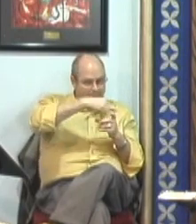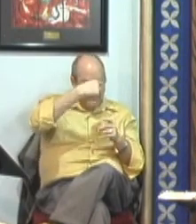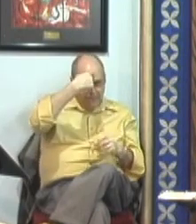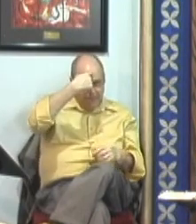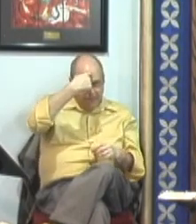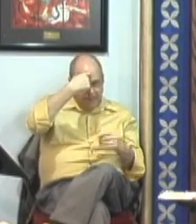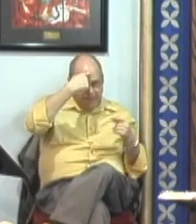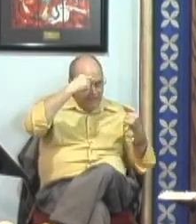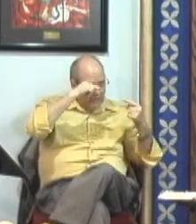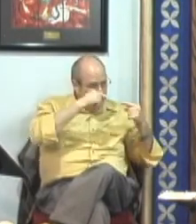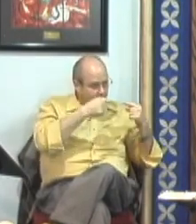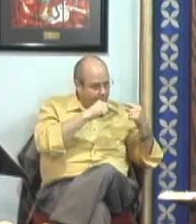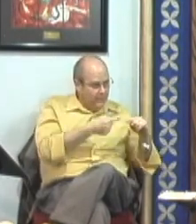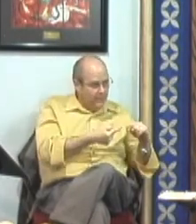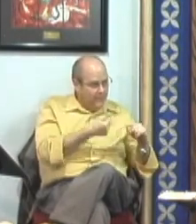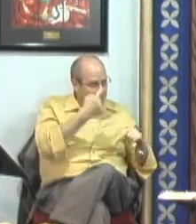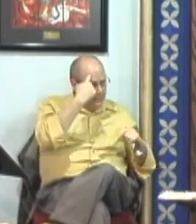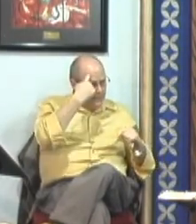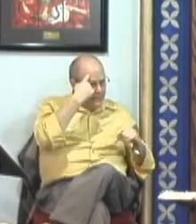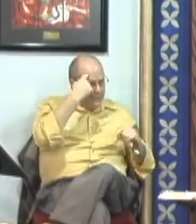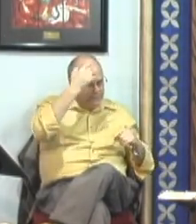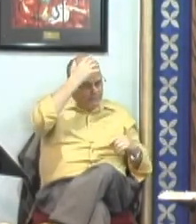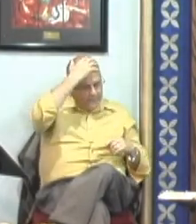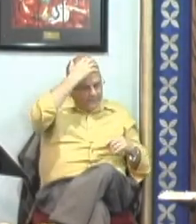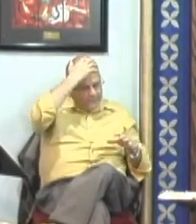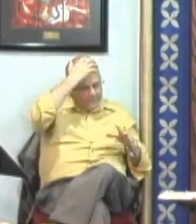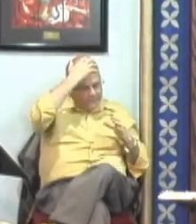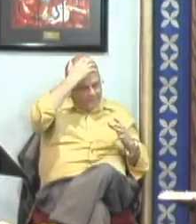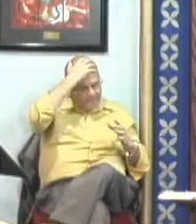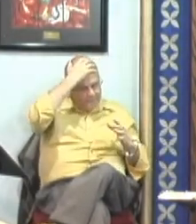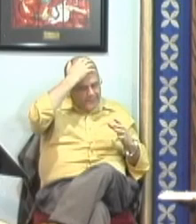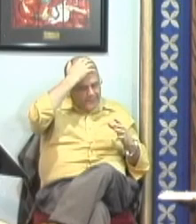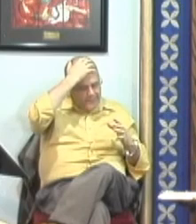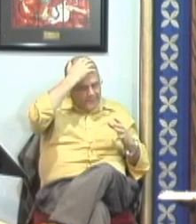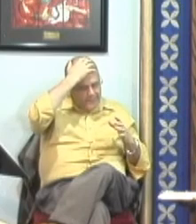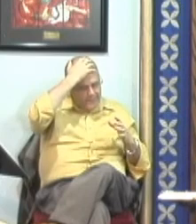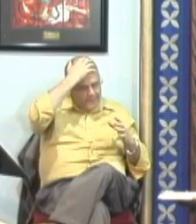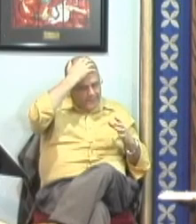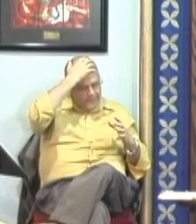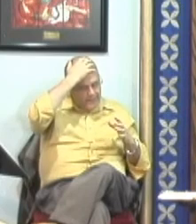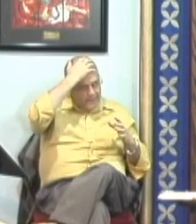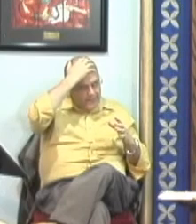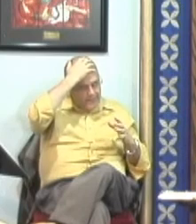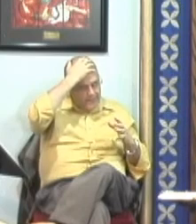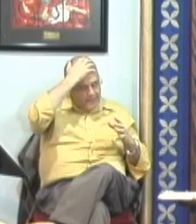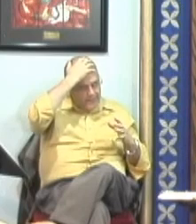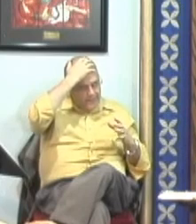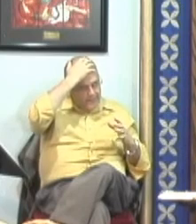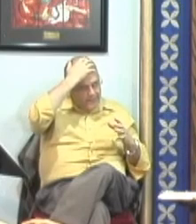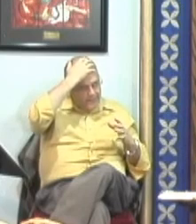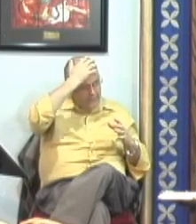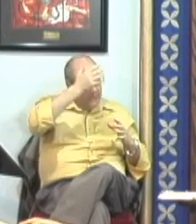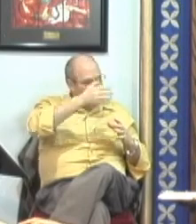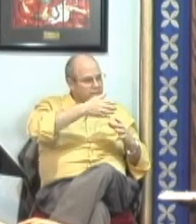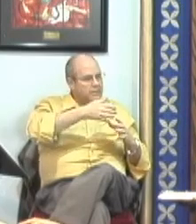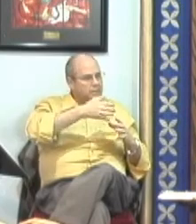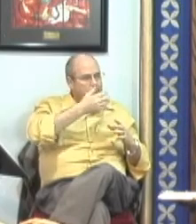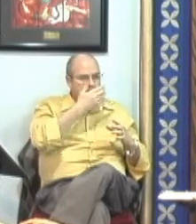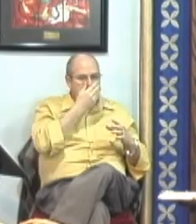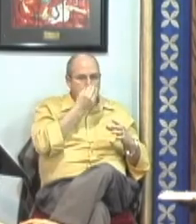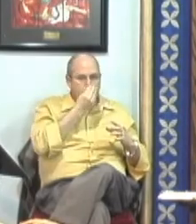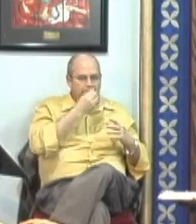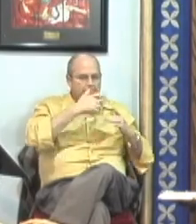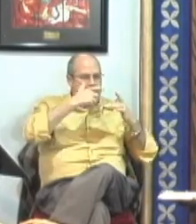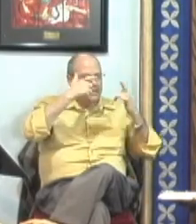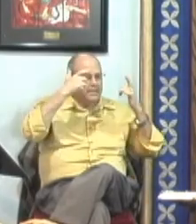harmful. Think of what you have your hands on as this, I don't even know what, I think it wouldn't be a terabyte.